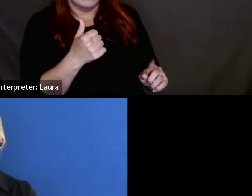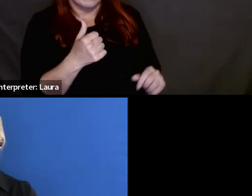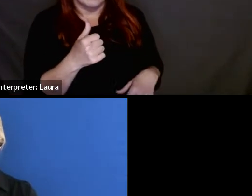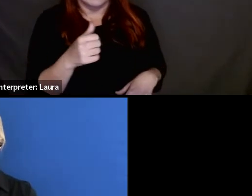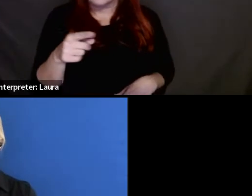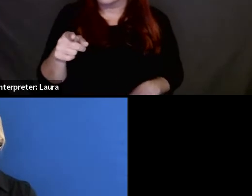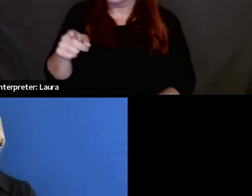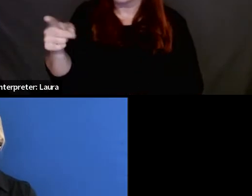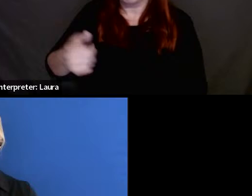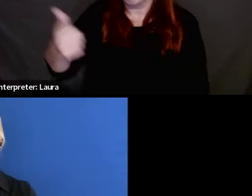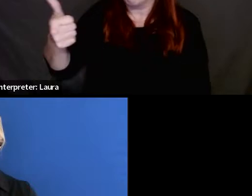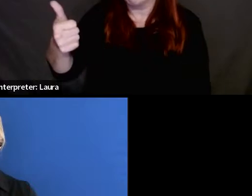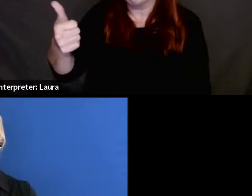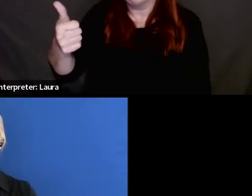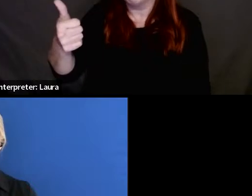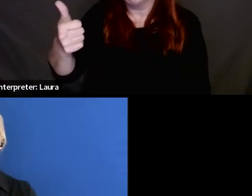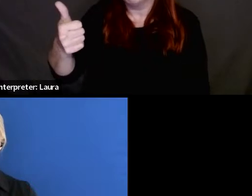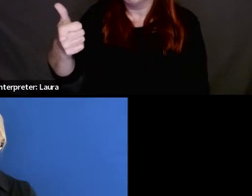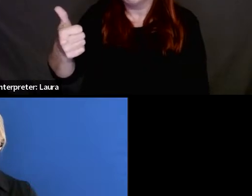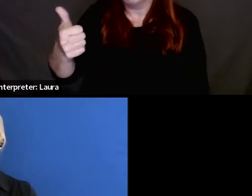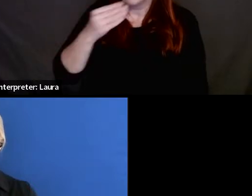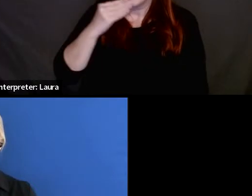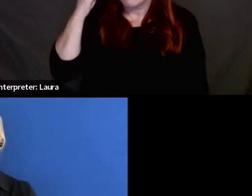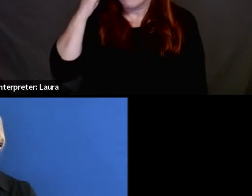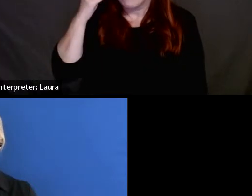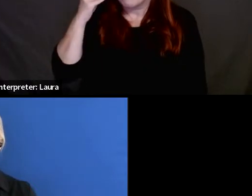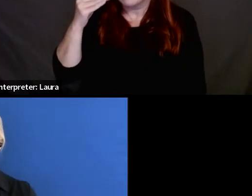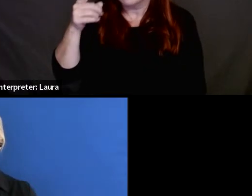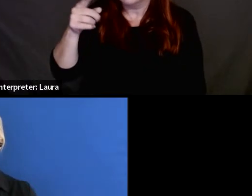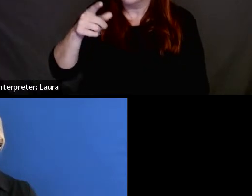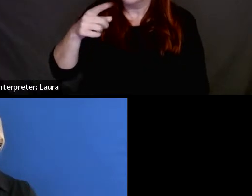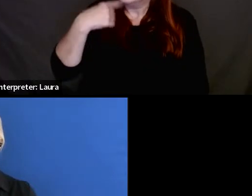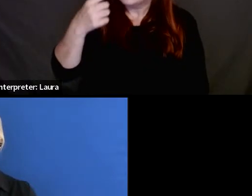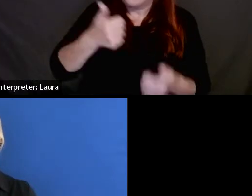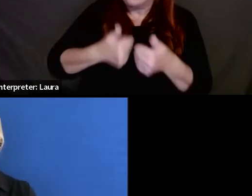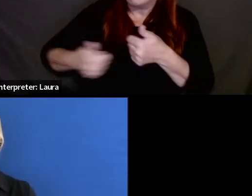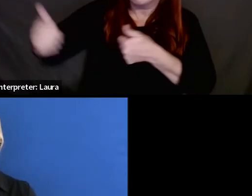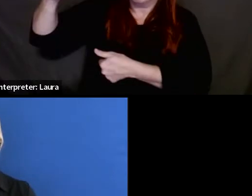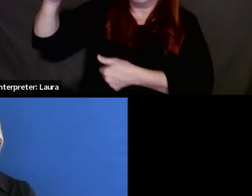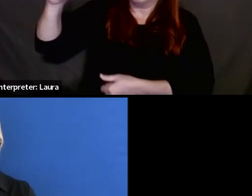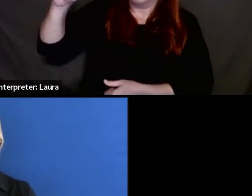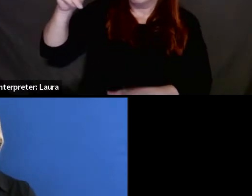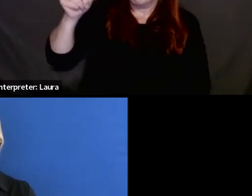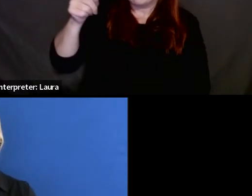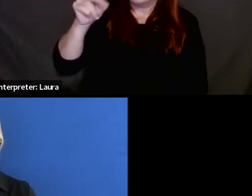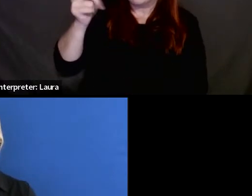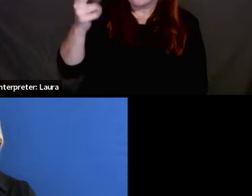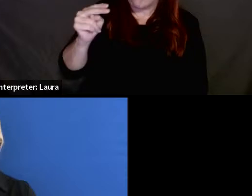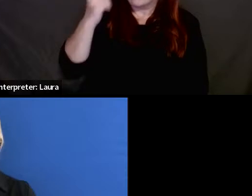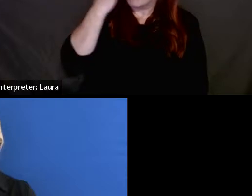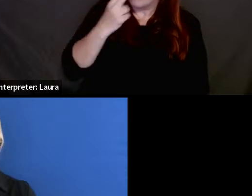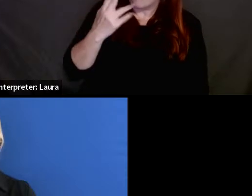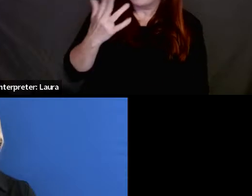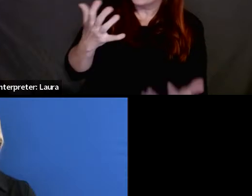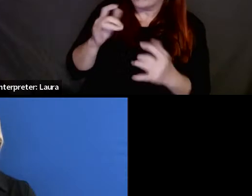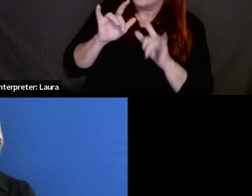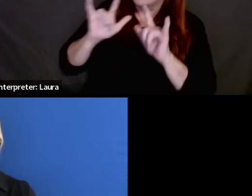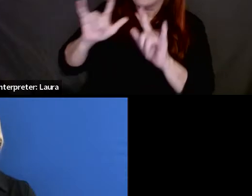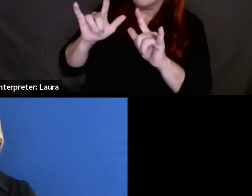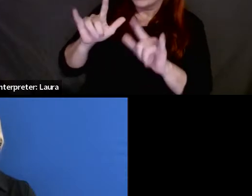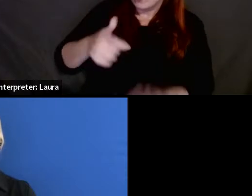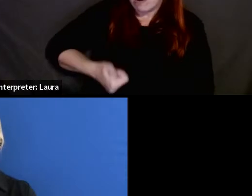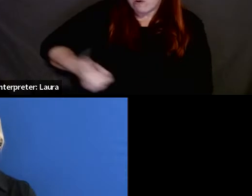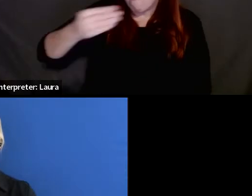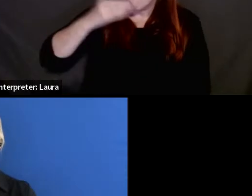Go home, you guys. Tell your commander in Pentagon that the Hawaiians love you.